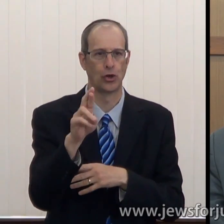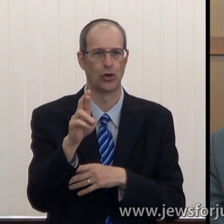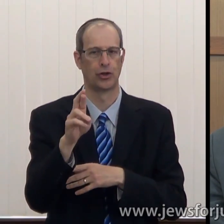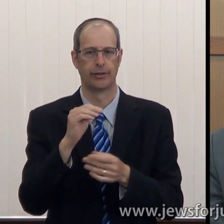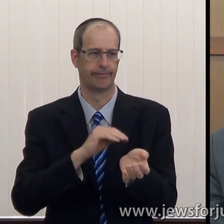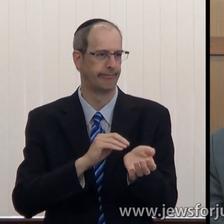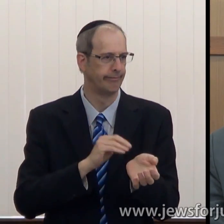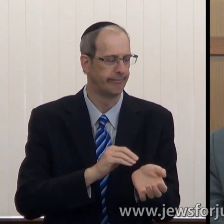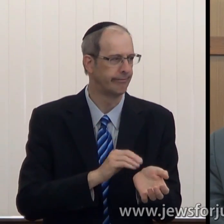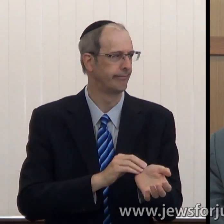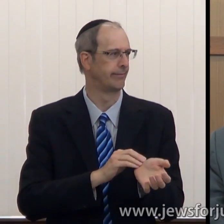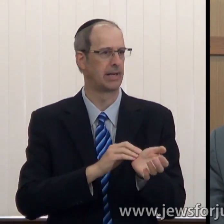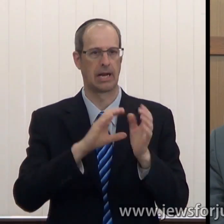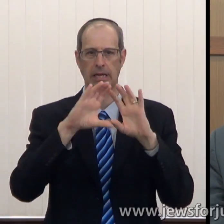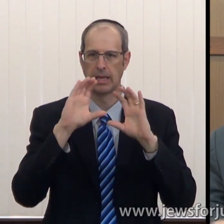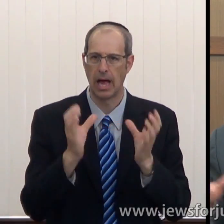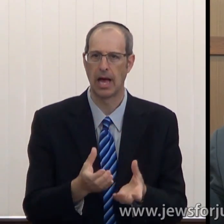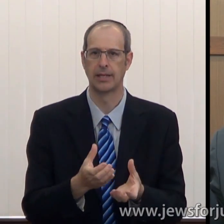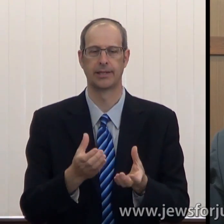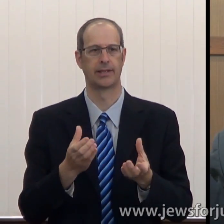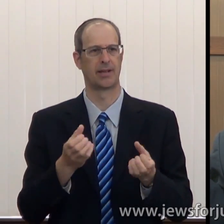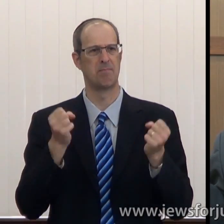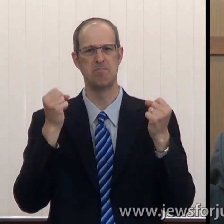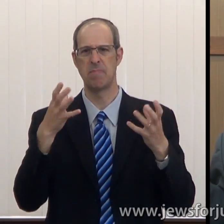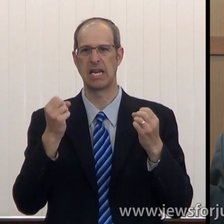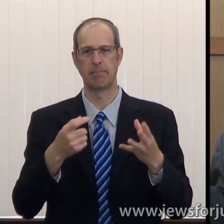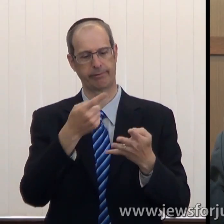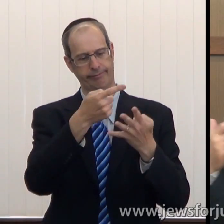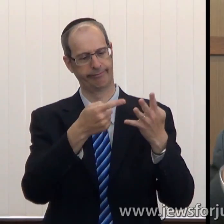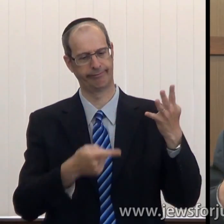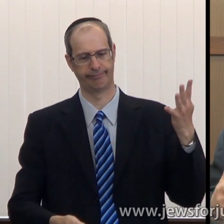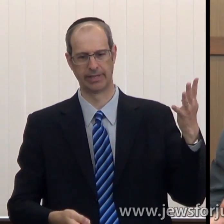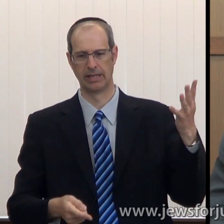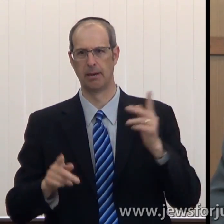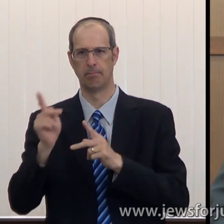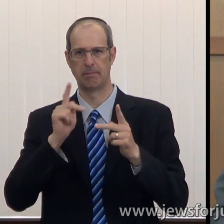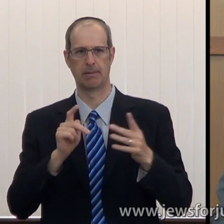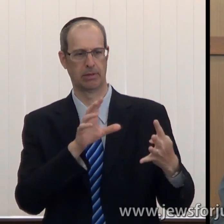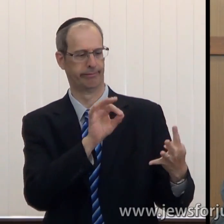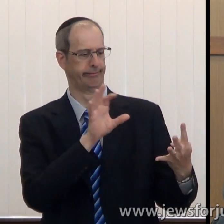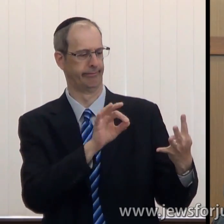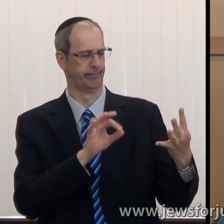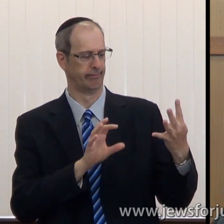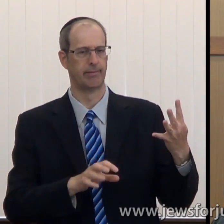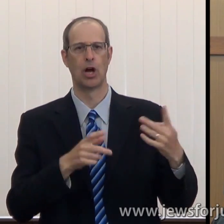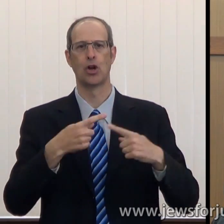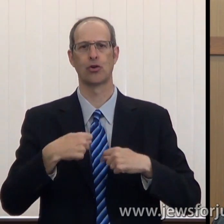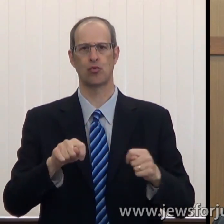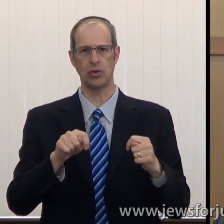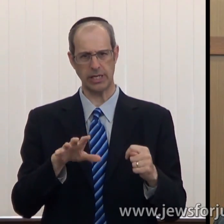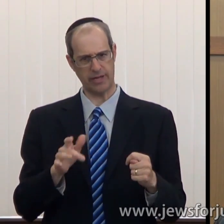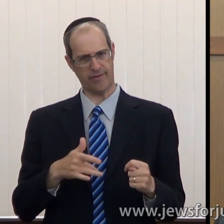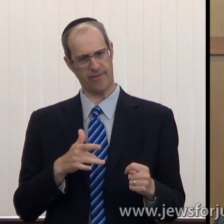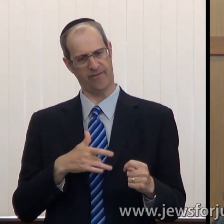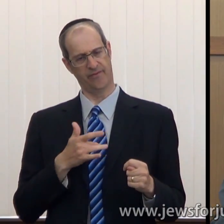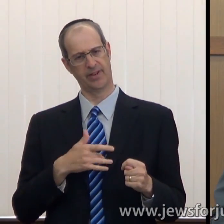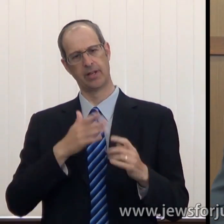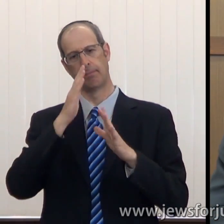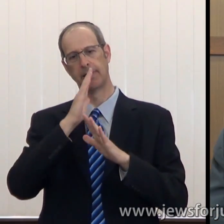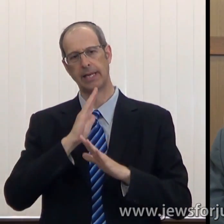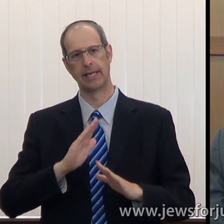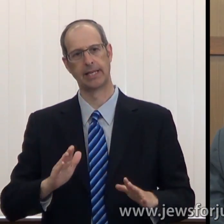to seminars. There are many, many things people do to try to feel more at peace,